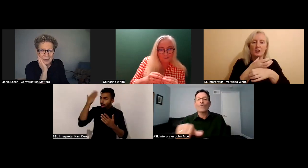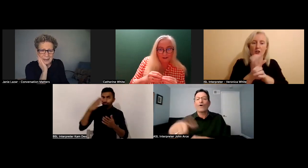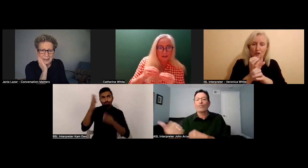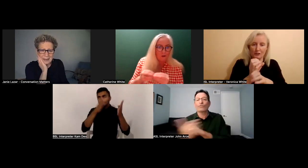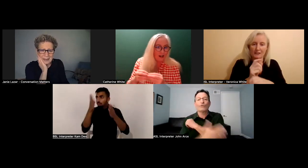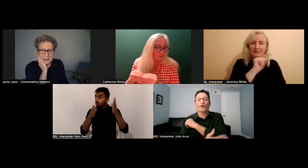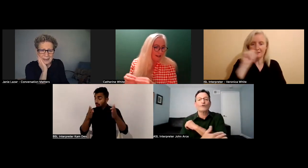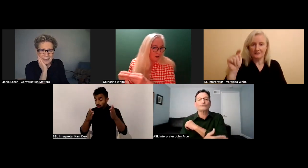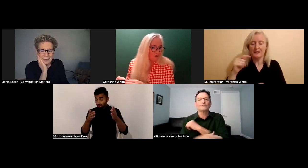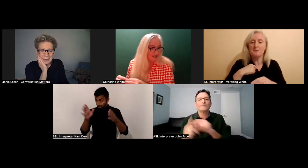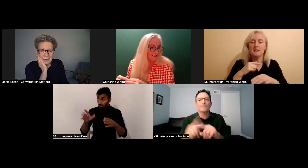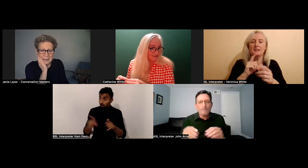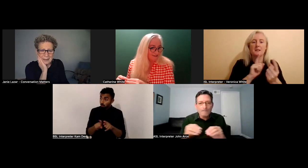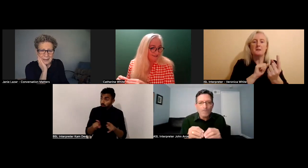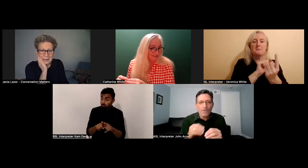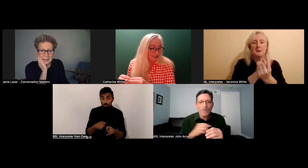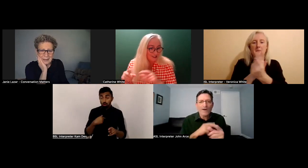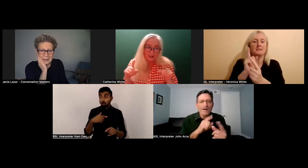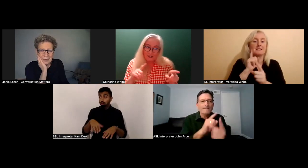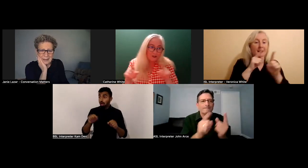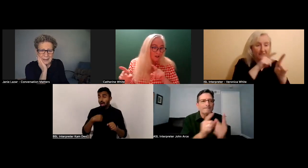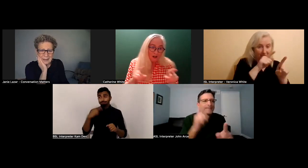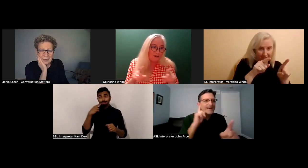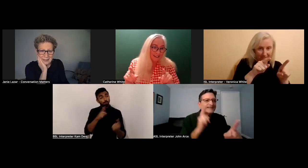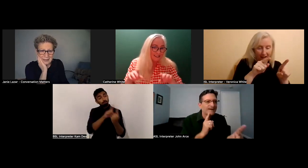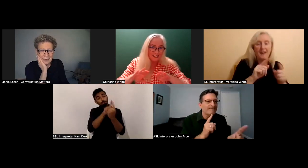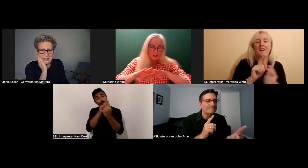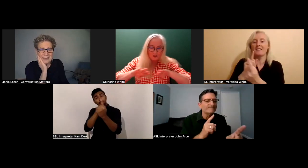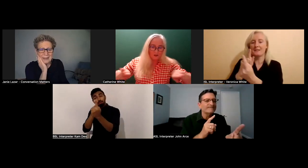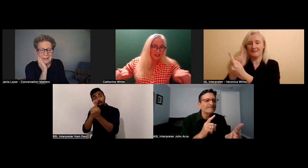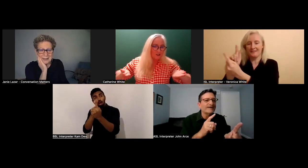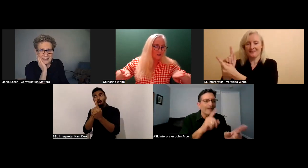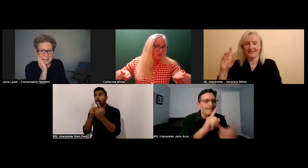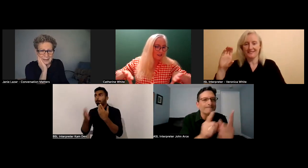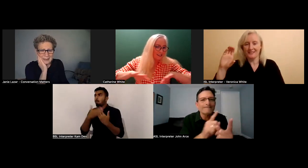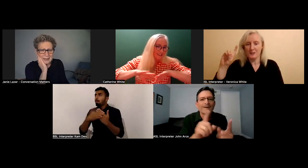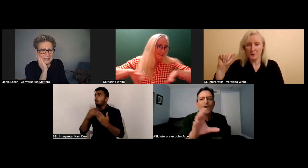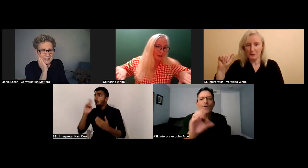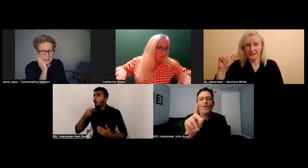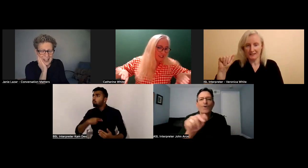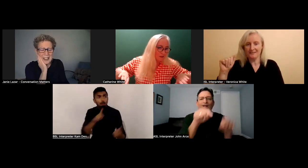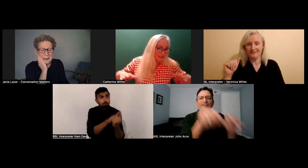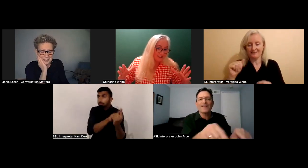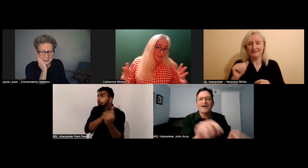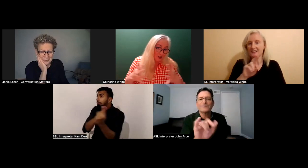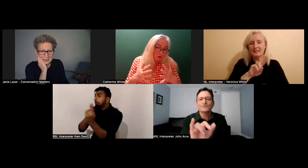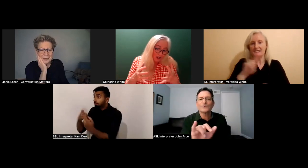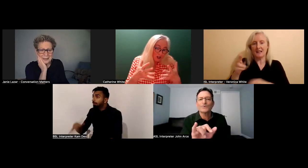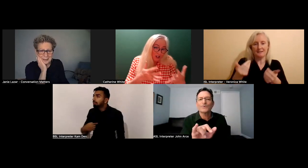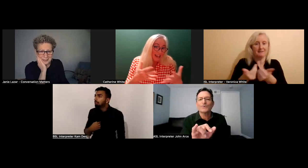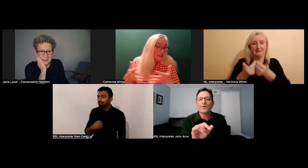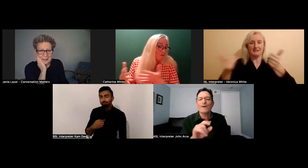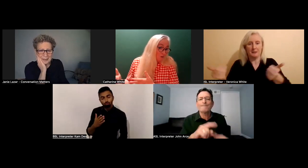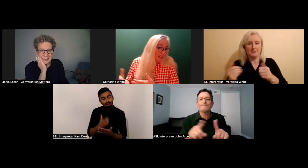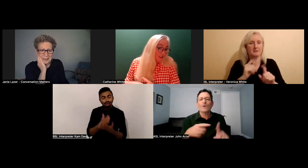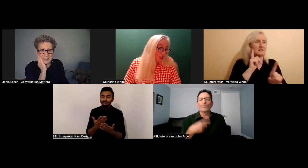deaf people, the more I met Codas. So the two of them come hand in hand. You know, we're not two separate species. You know,